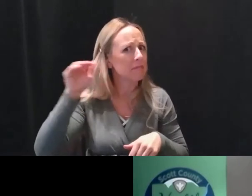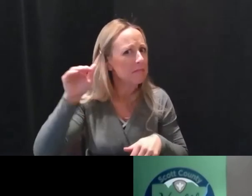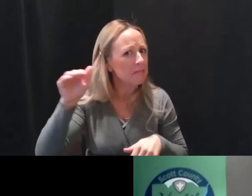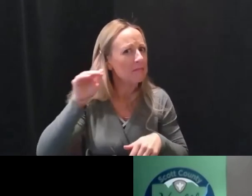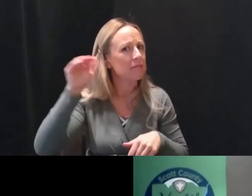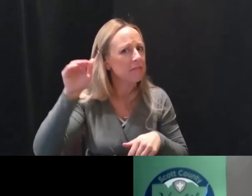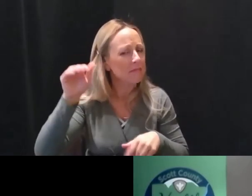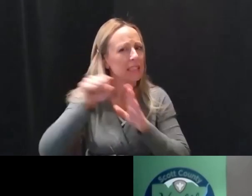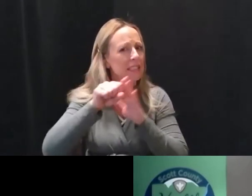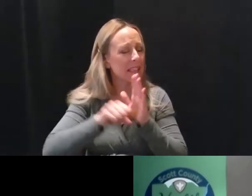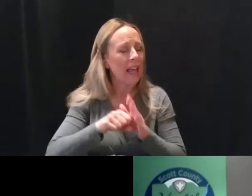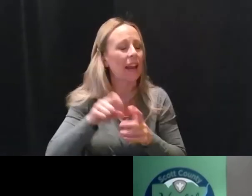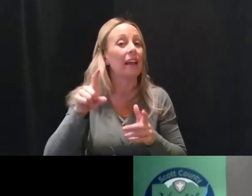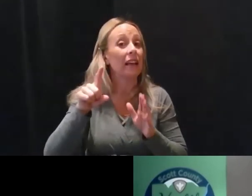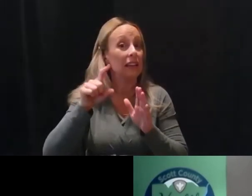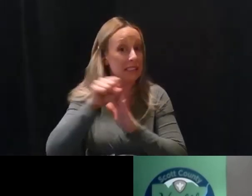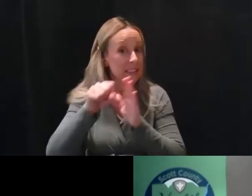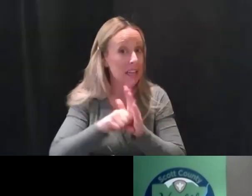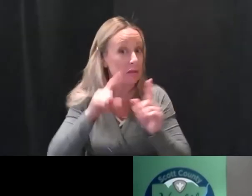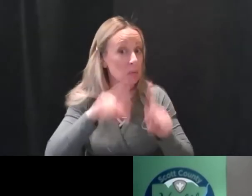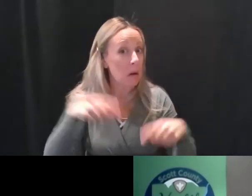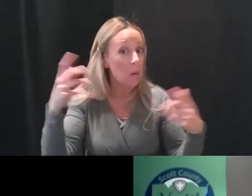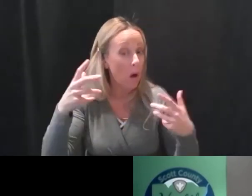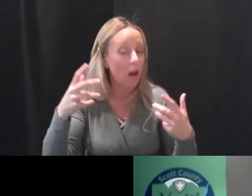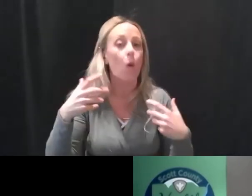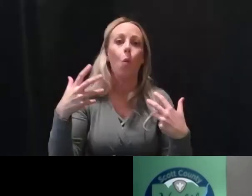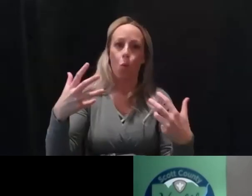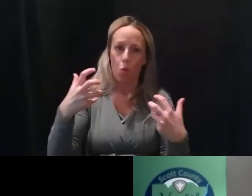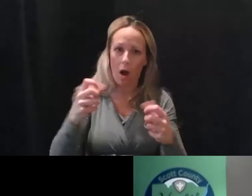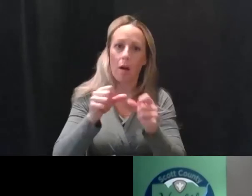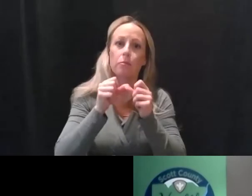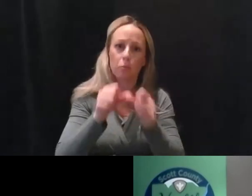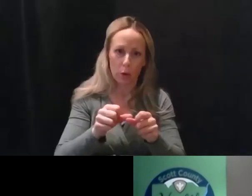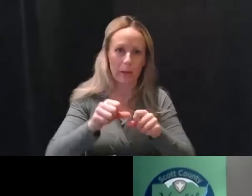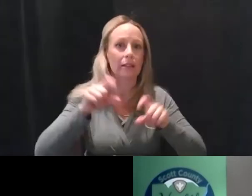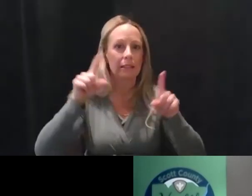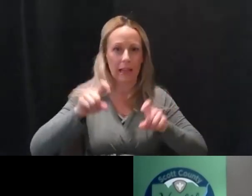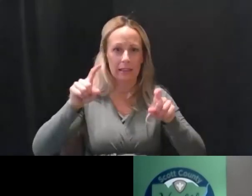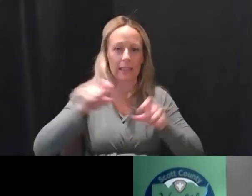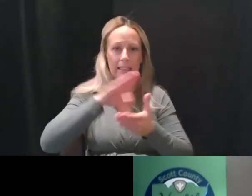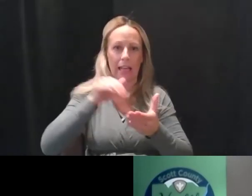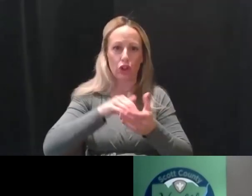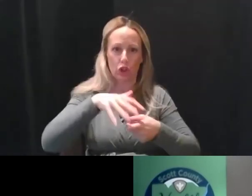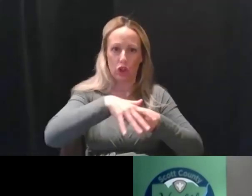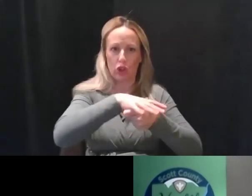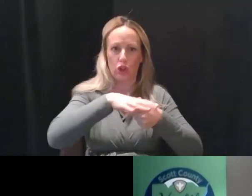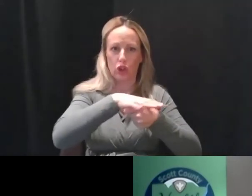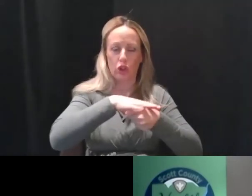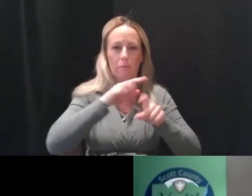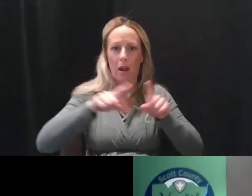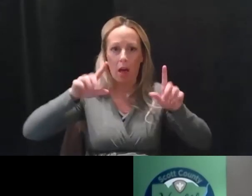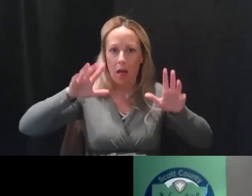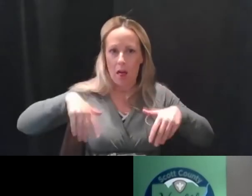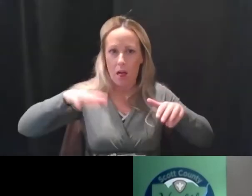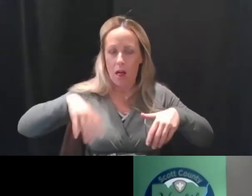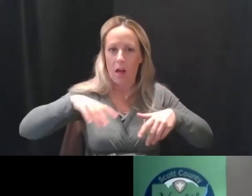said that they would like to make a longer site available to us here in Rock Island County, but they haven't gotten back to